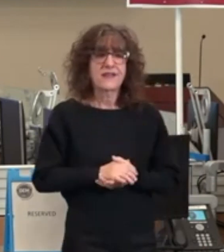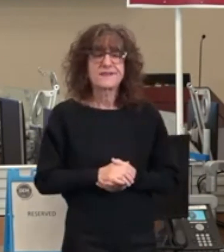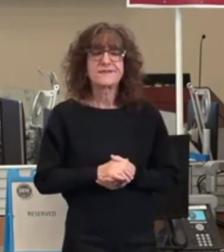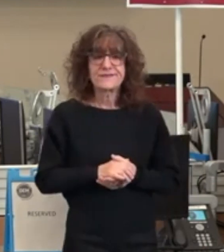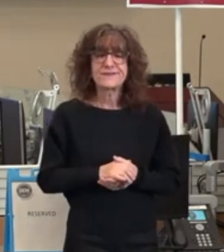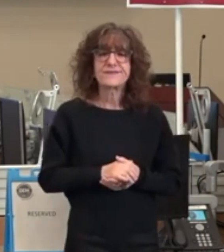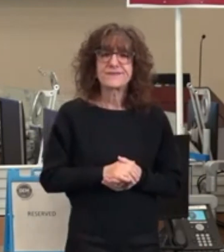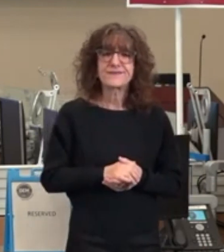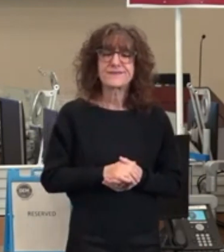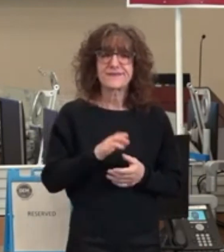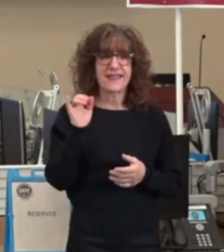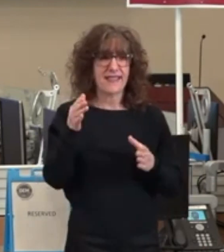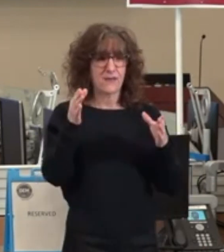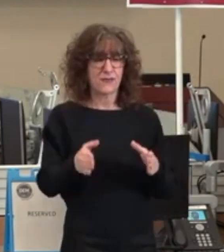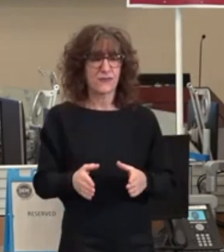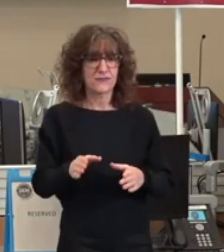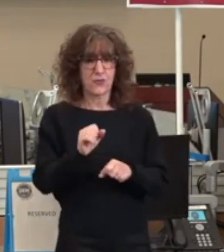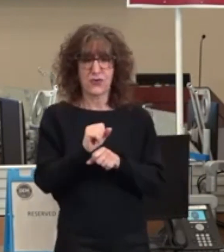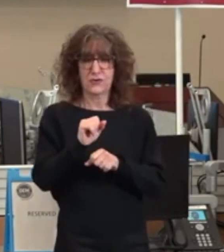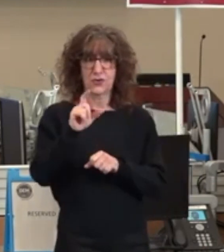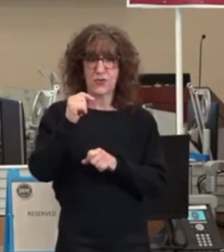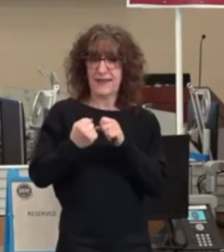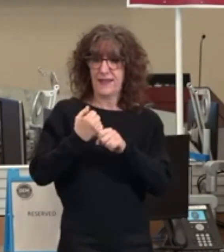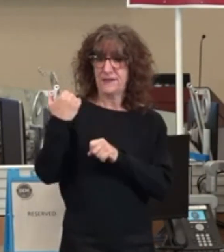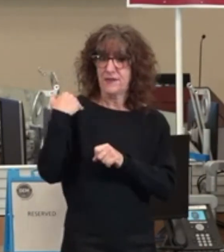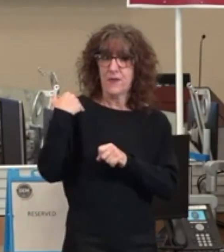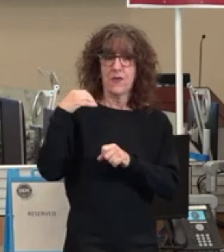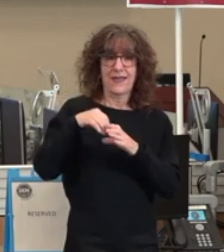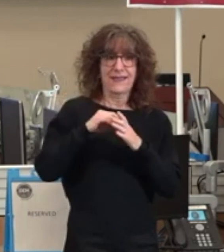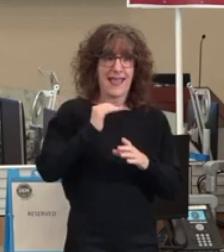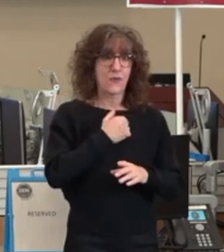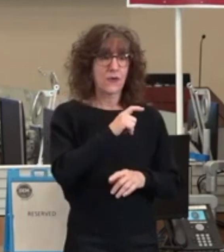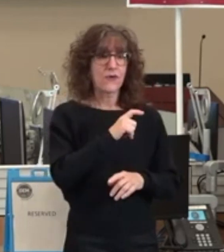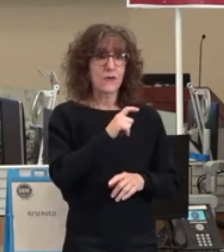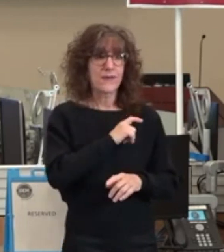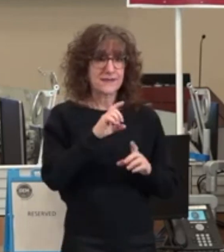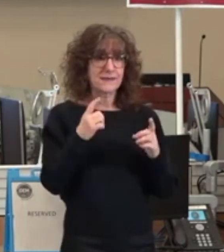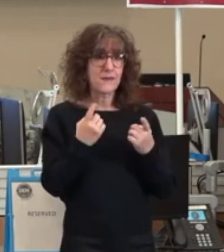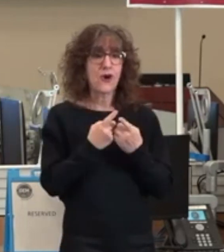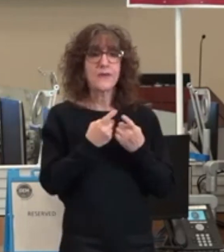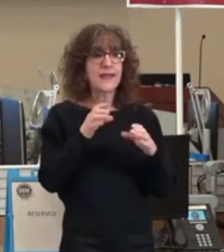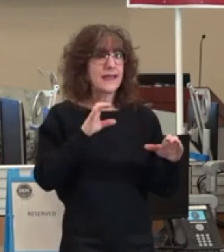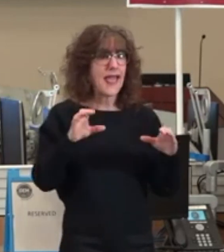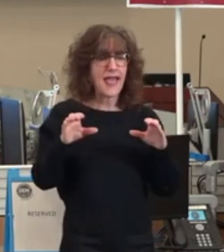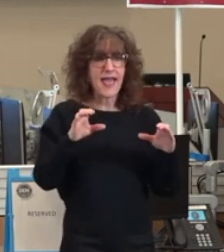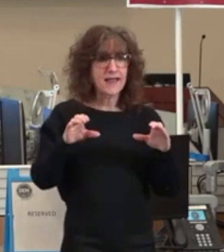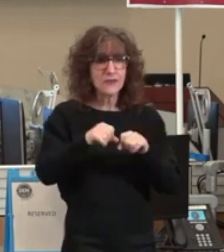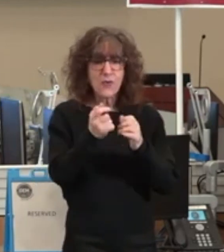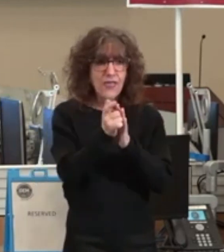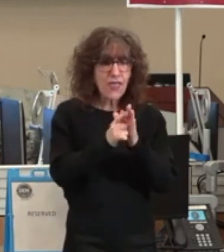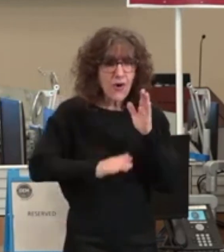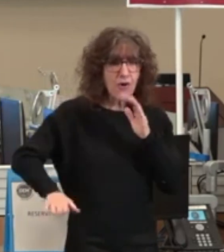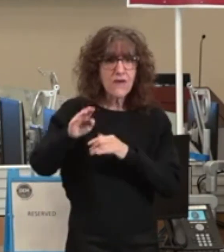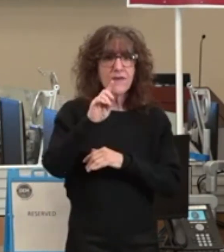This official apparently was here 2 decades ago in our department and went on to commit crimes across Maryland. And